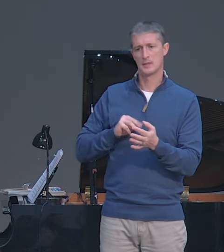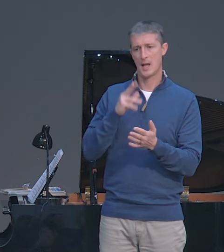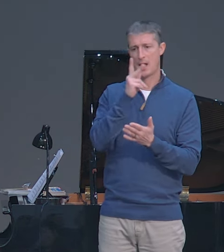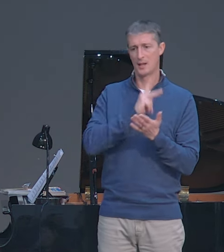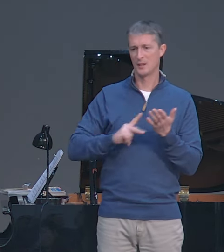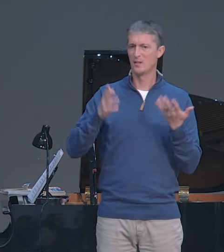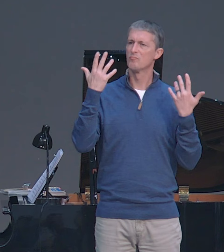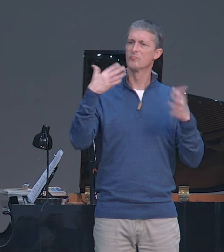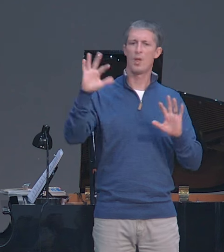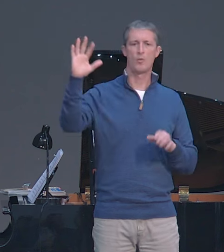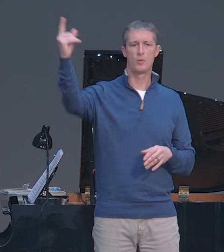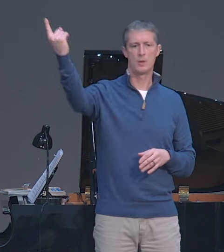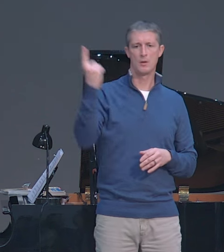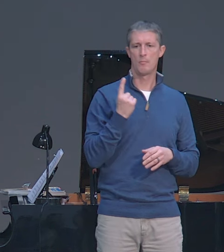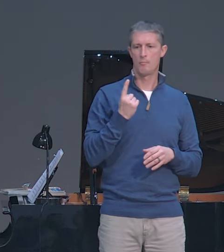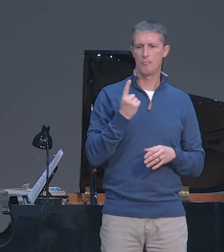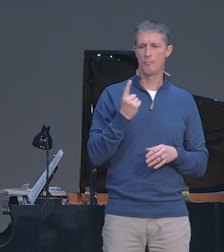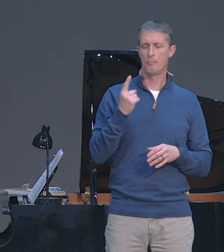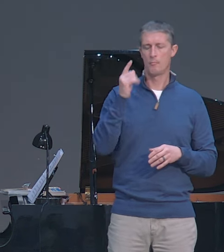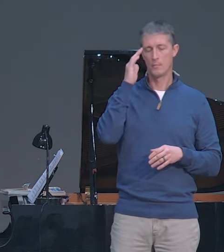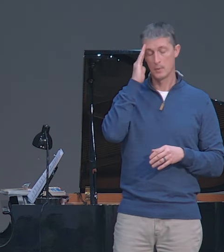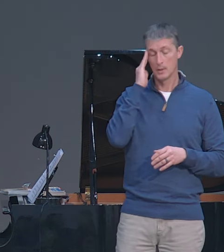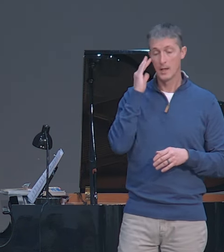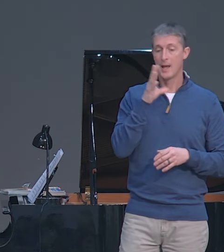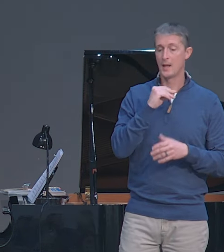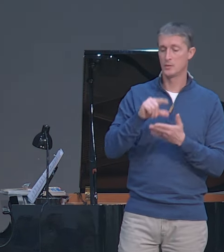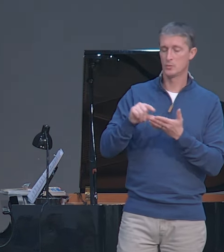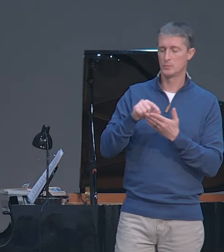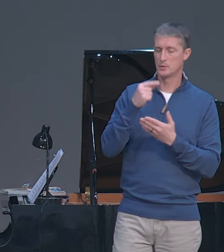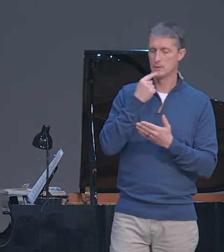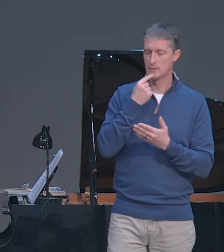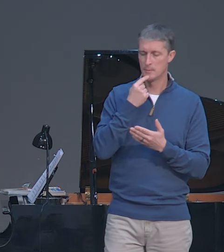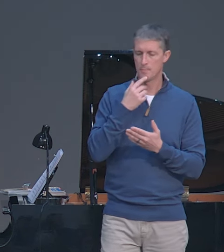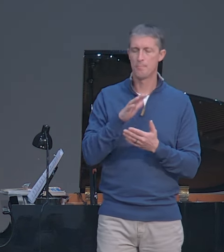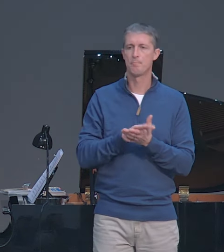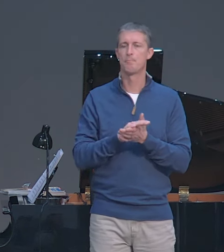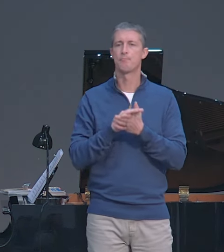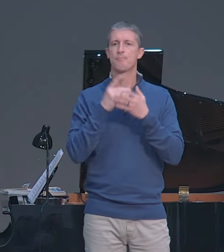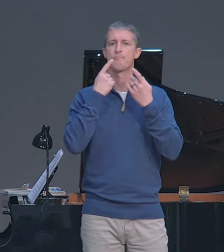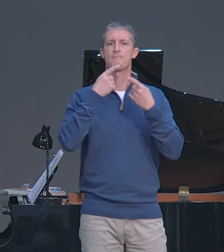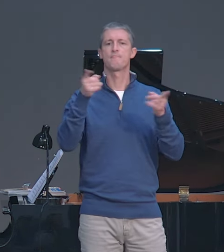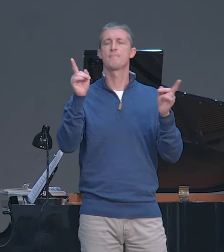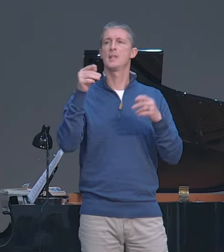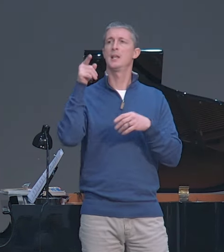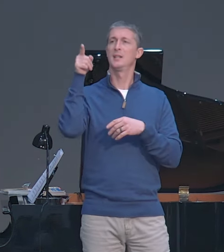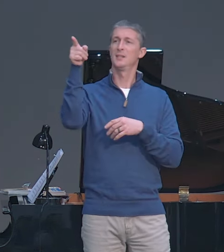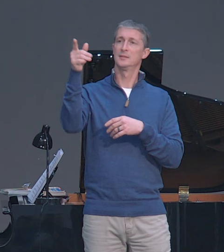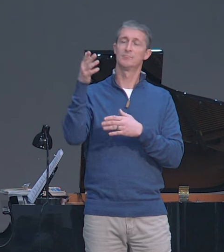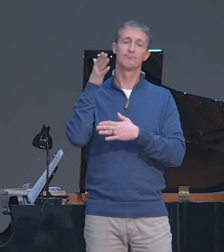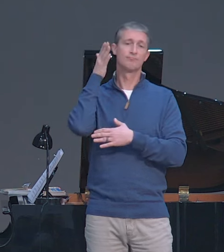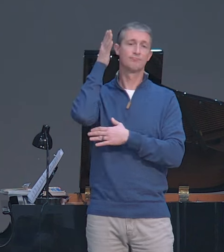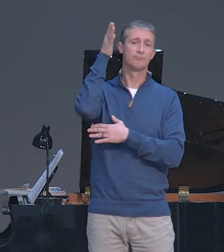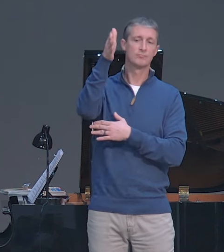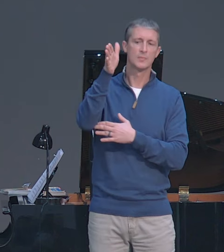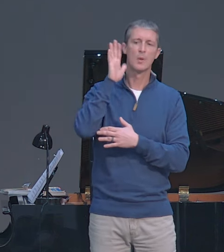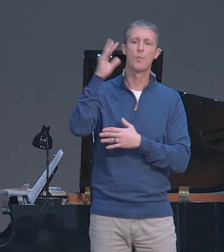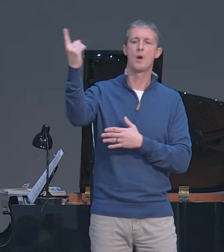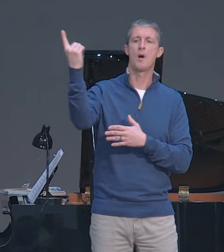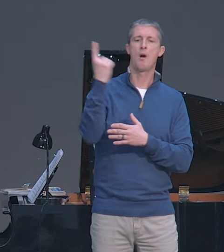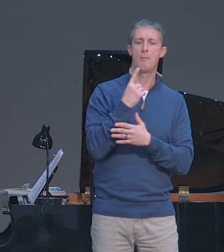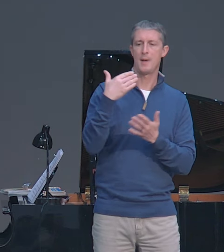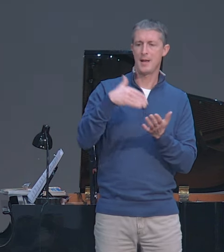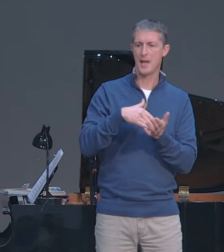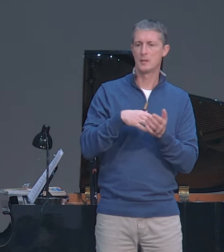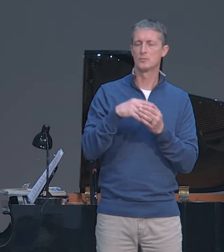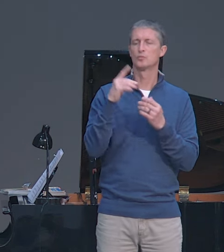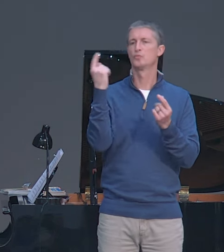came. And Scripture announces that he will one day come again as the triumphant King who